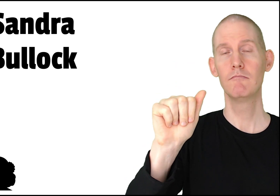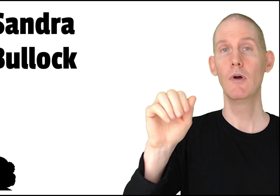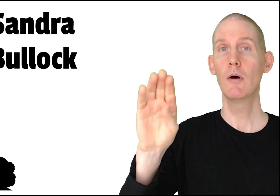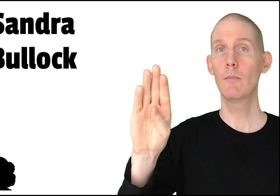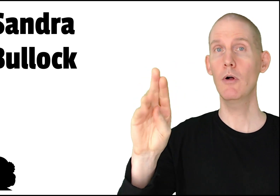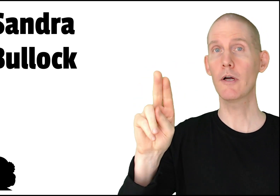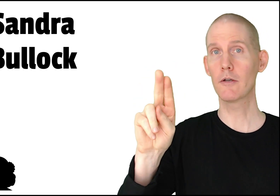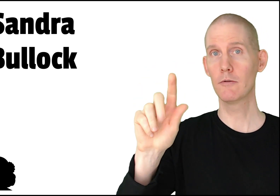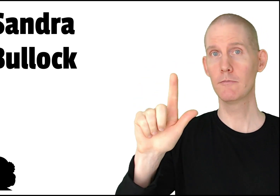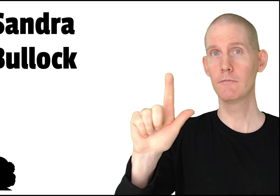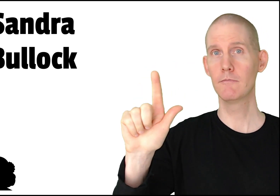Bullock.